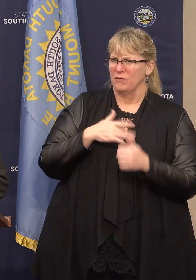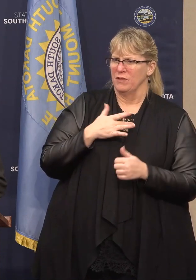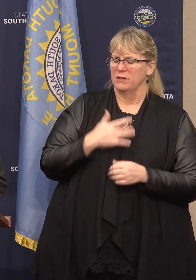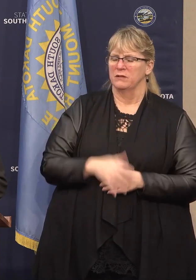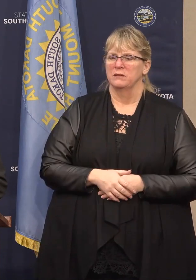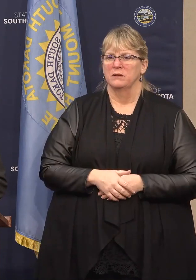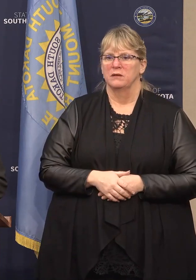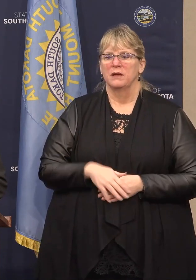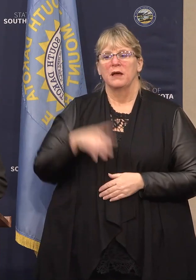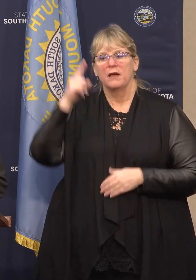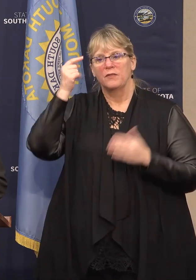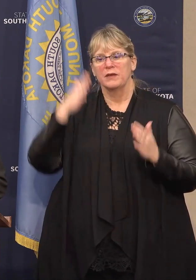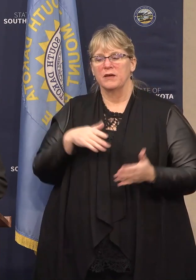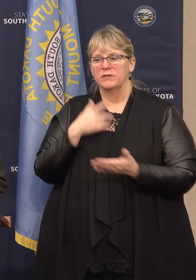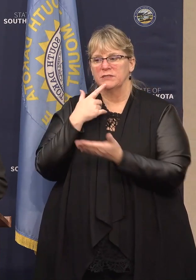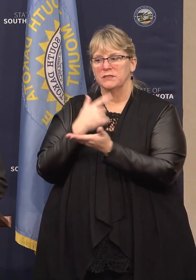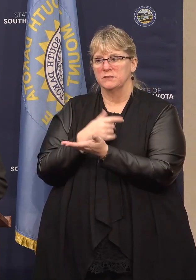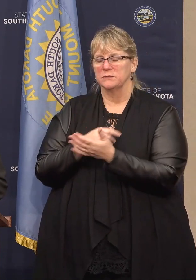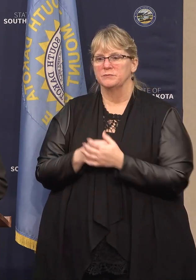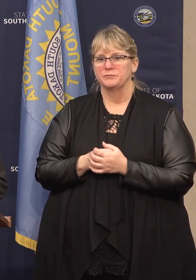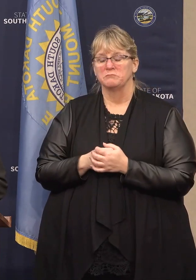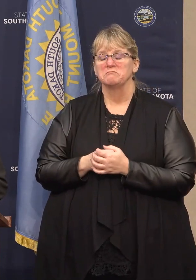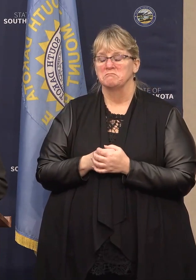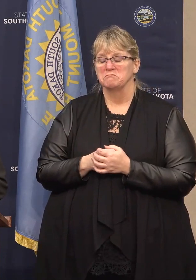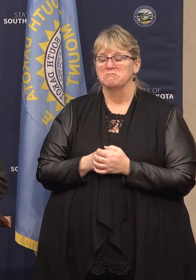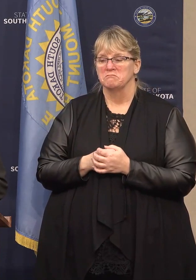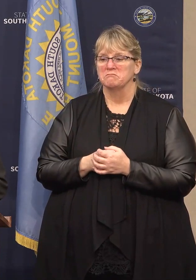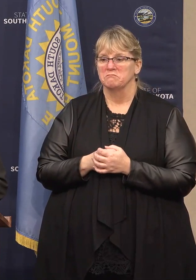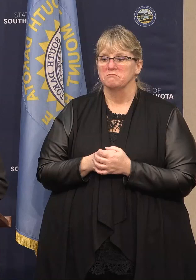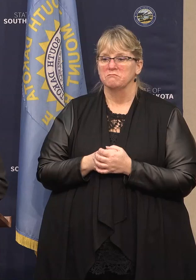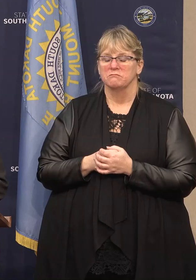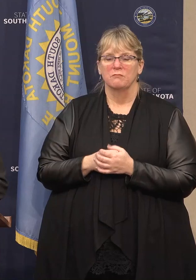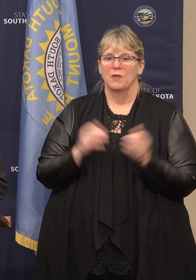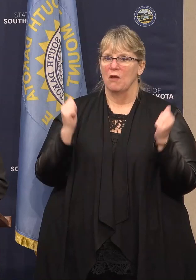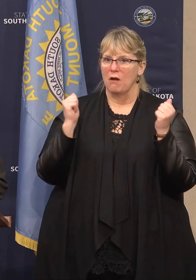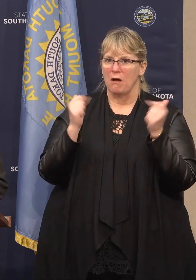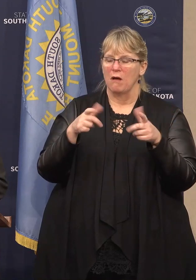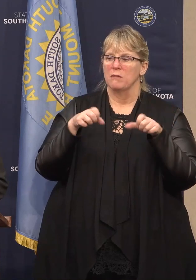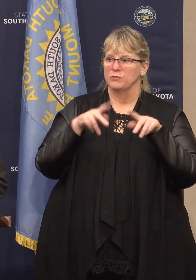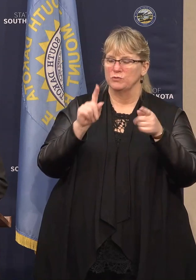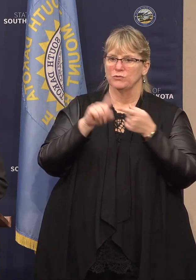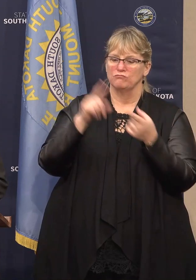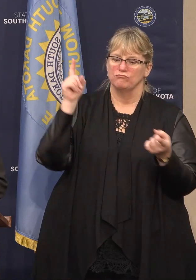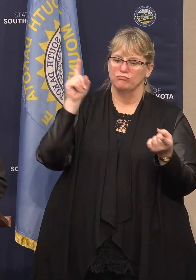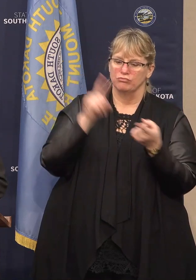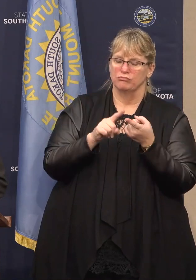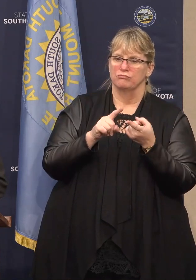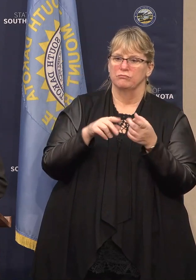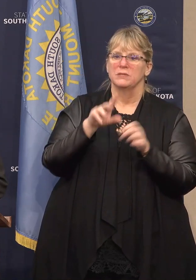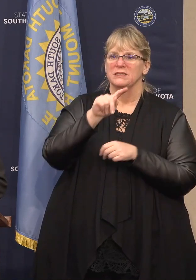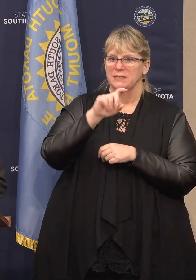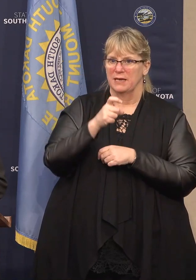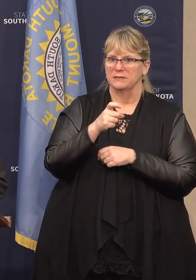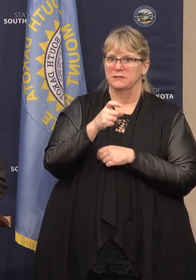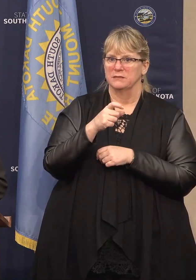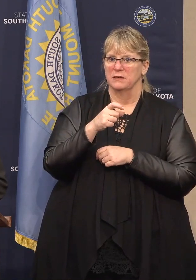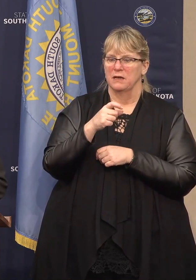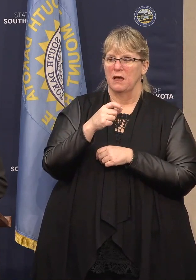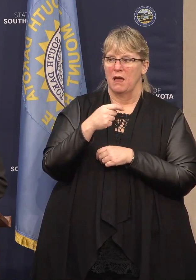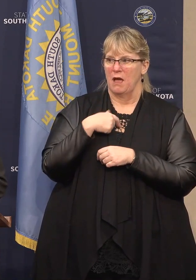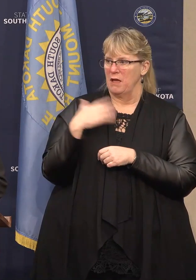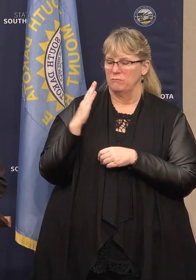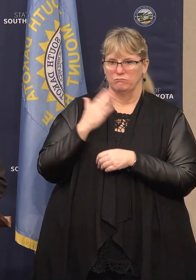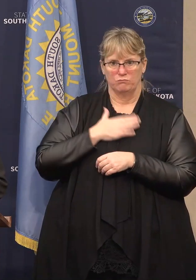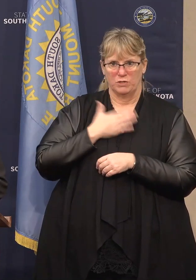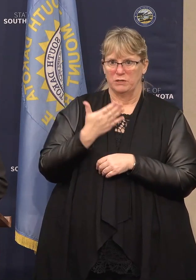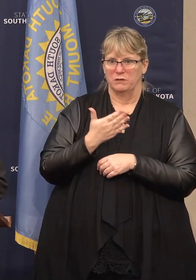I certainly examine and look at all opportunities to lower taxes. That's something that I'm always anxious to do.